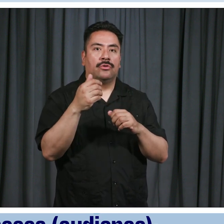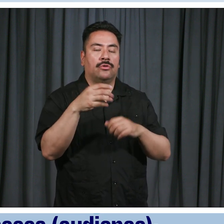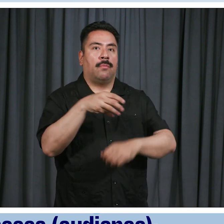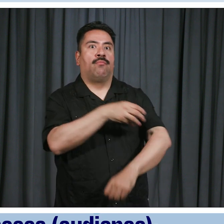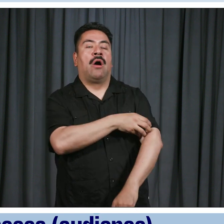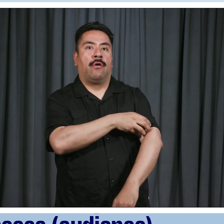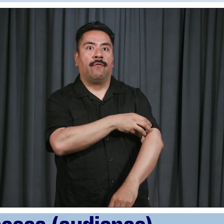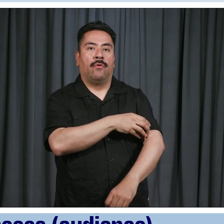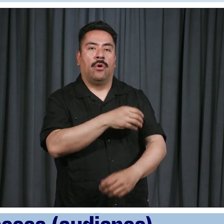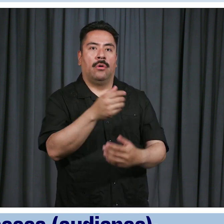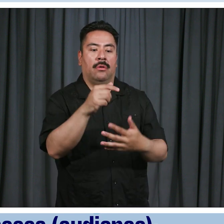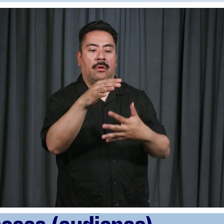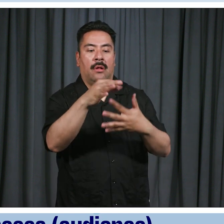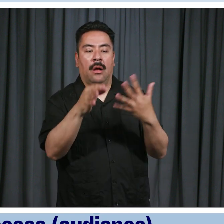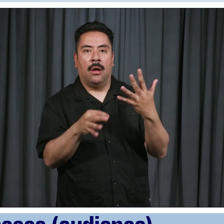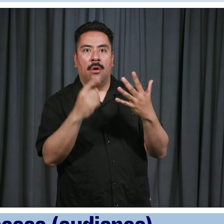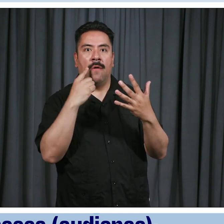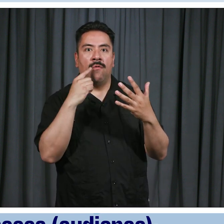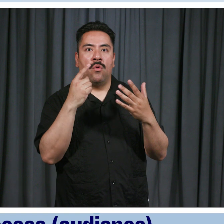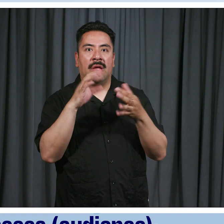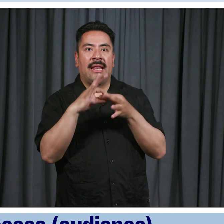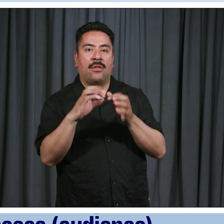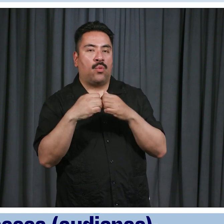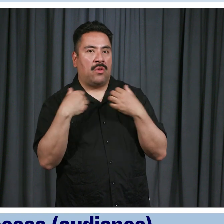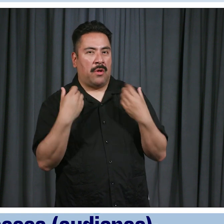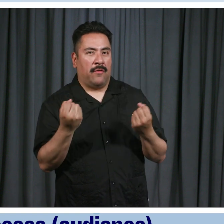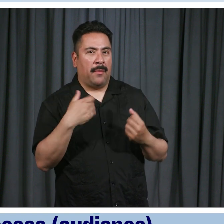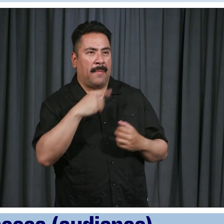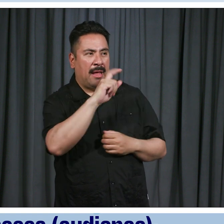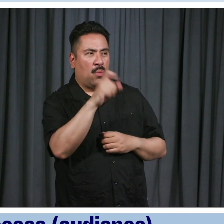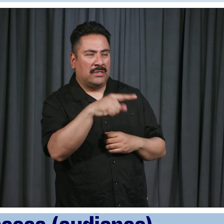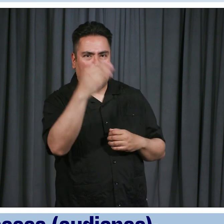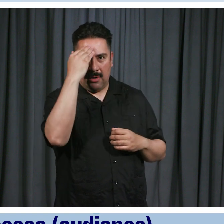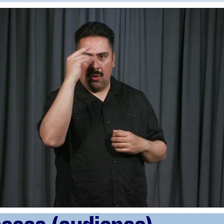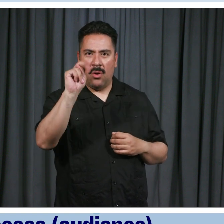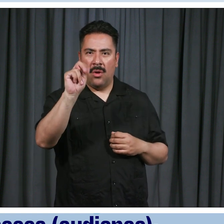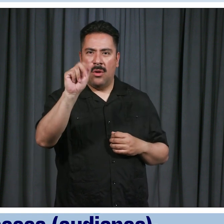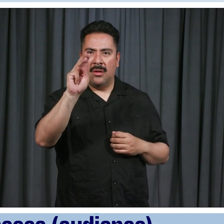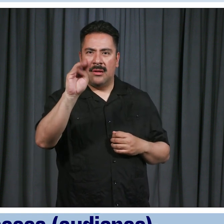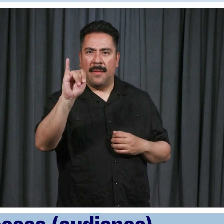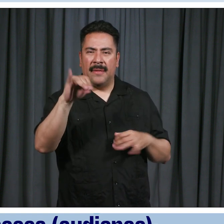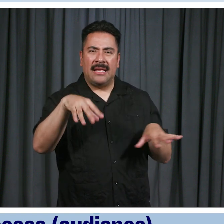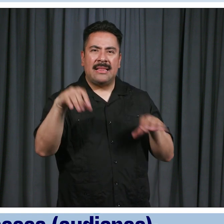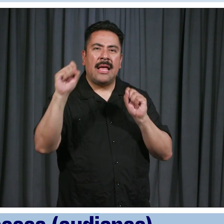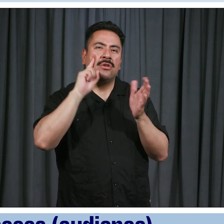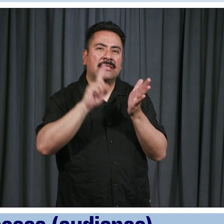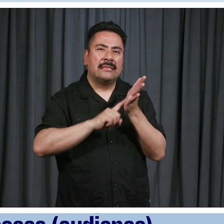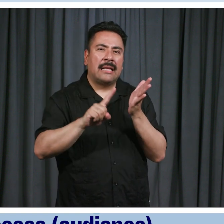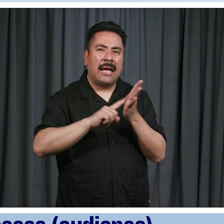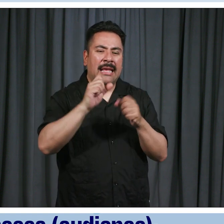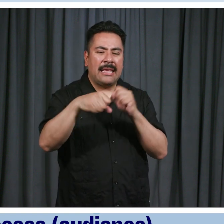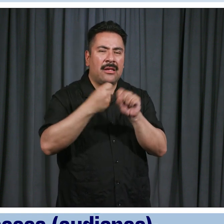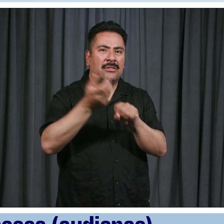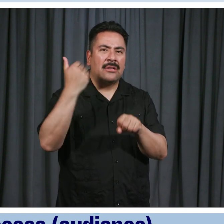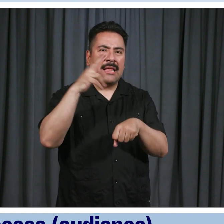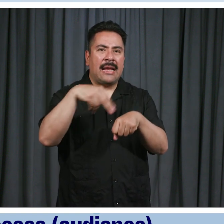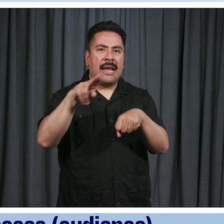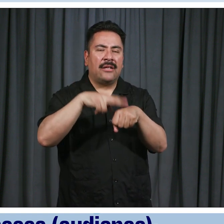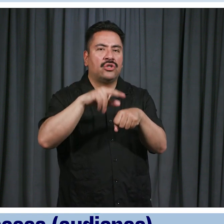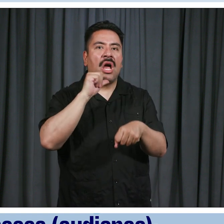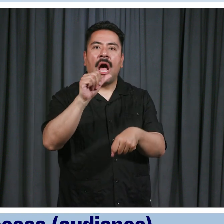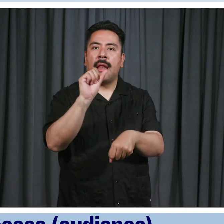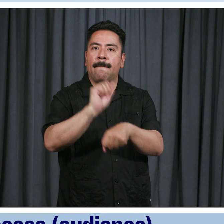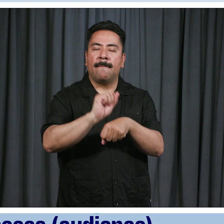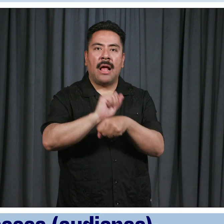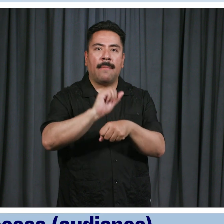to recovery. And my question is, and I know NAMI had done a study years ago about how the national unemployment rate is